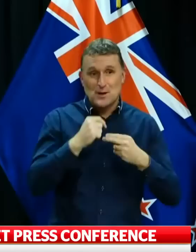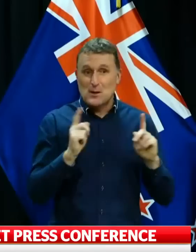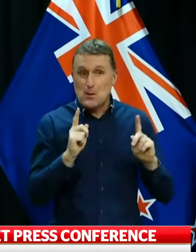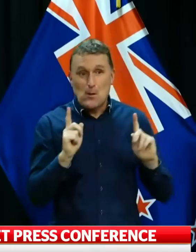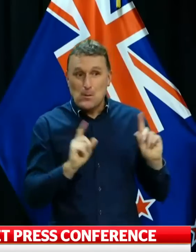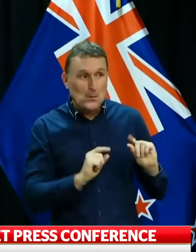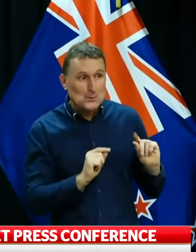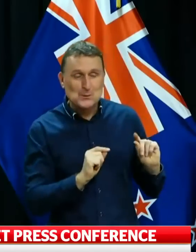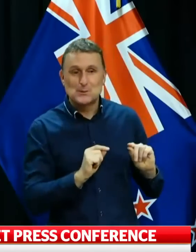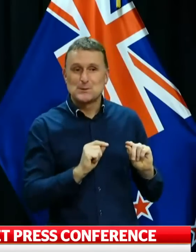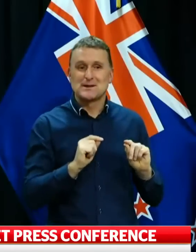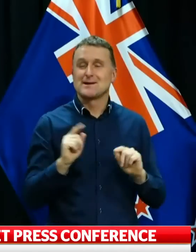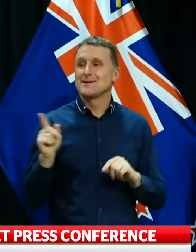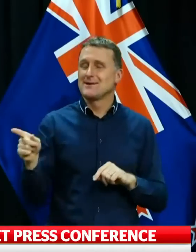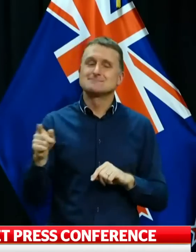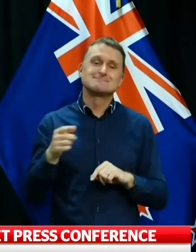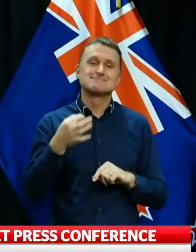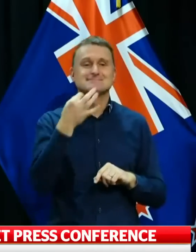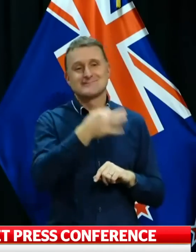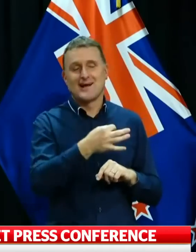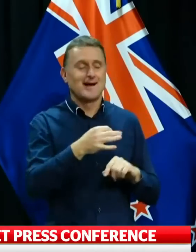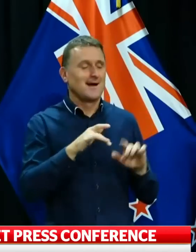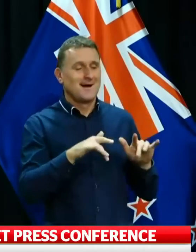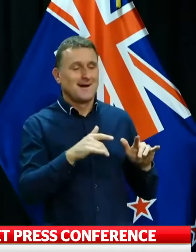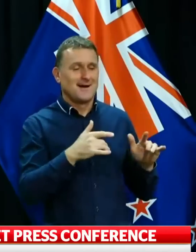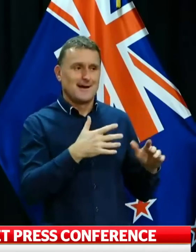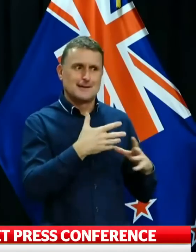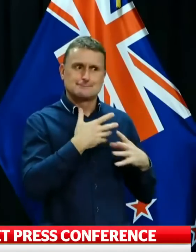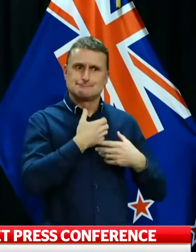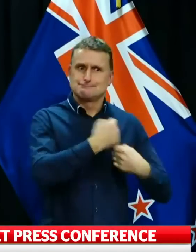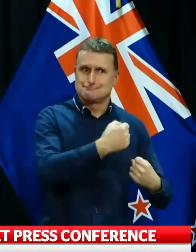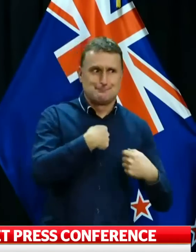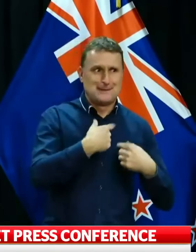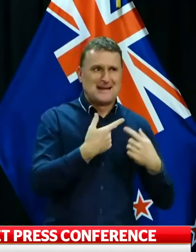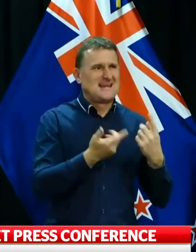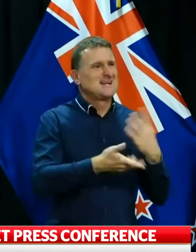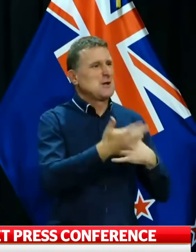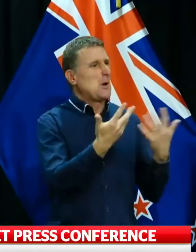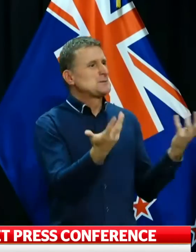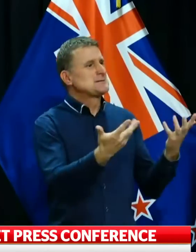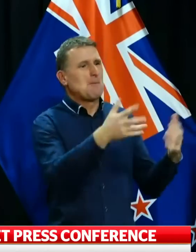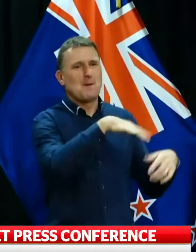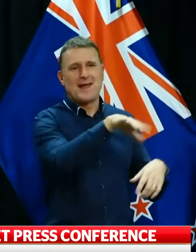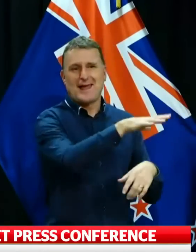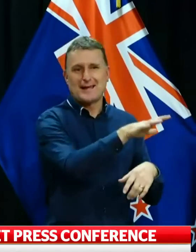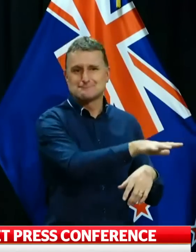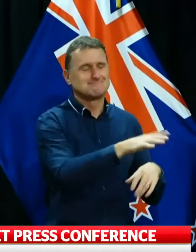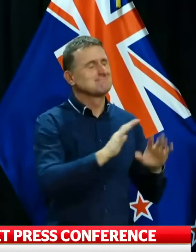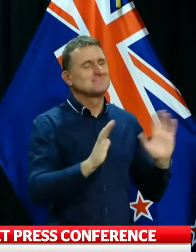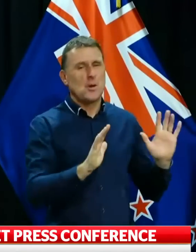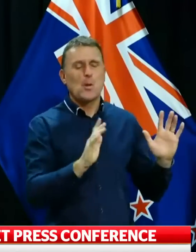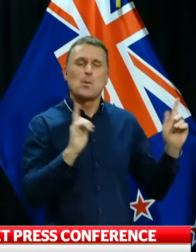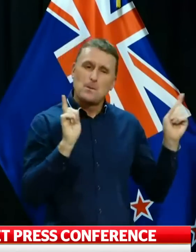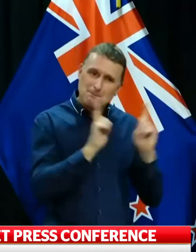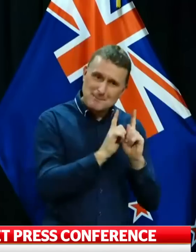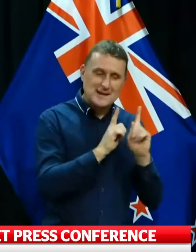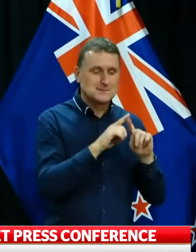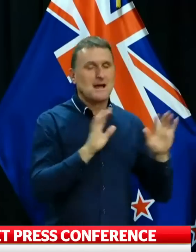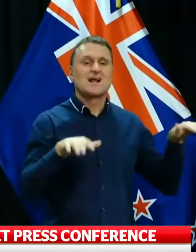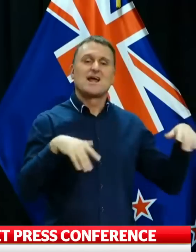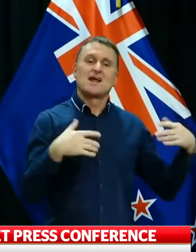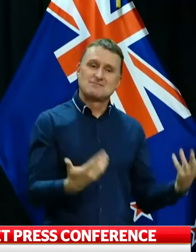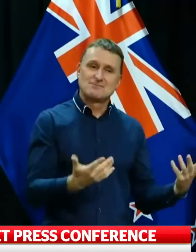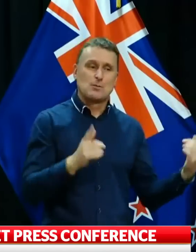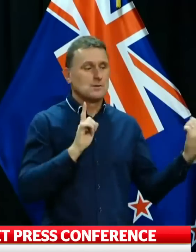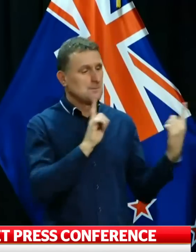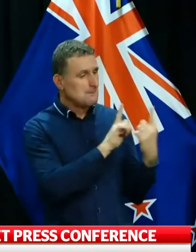I haven't asked. Taking me somewhere just sounded a little odd. I haven't asked, but it is informal. And that, I think, just speaks to the